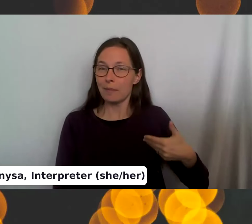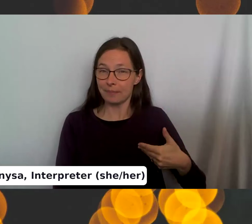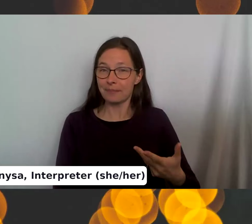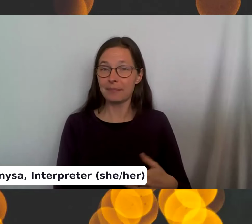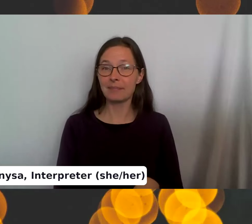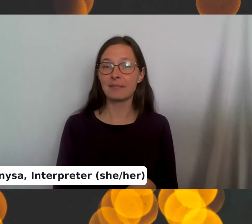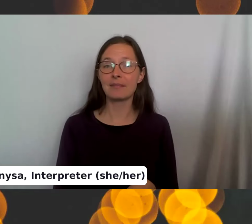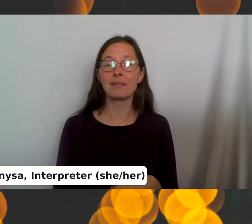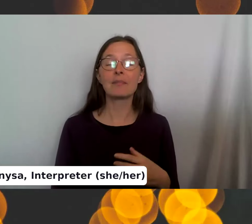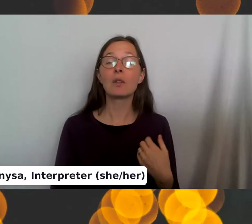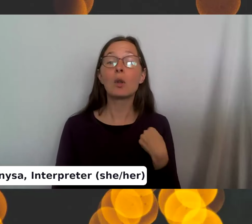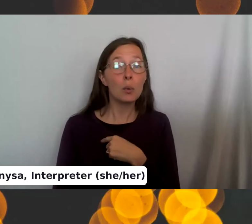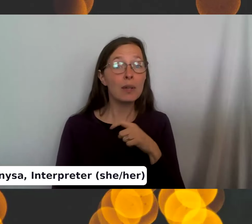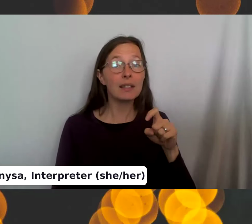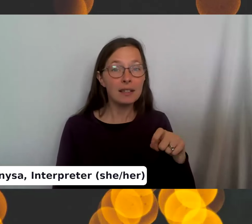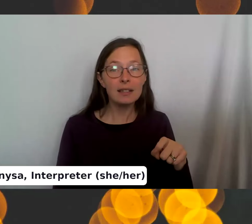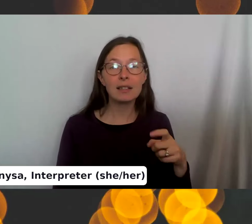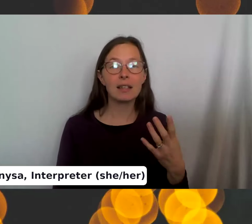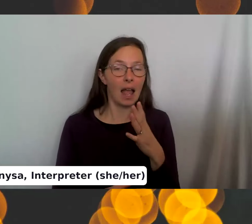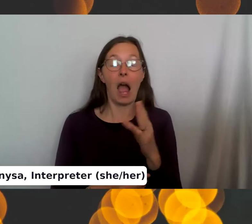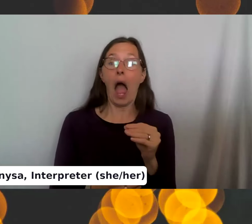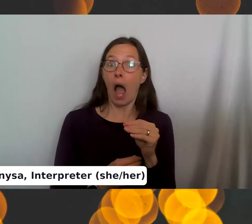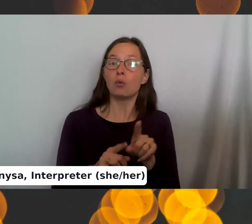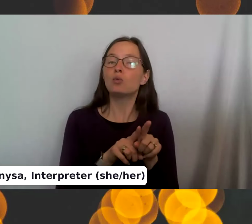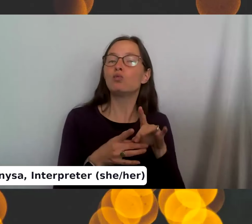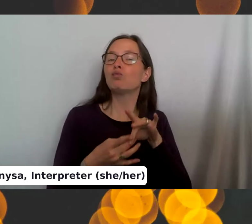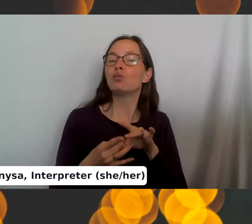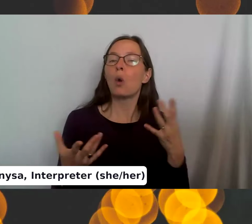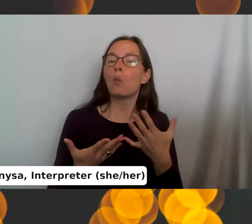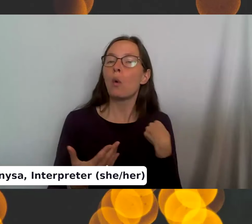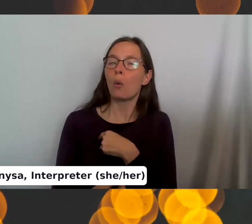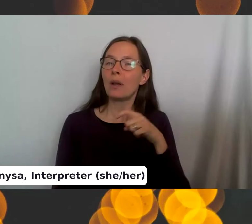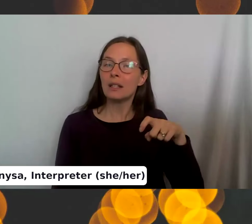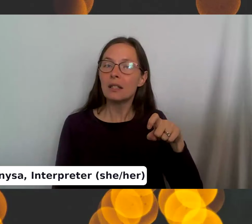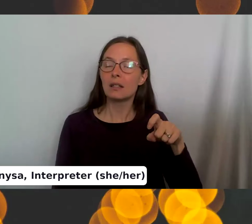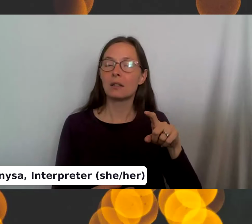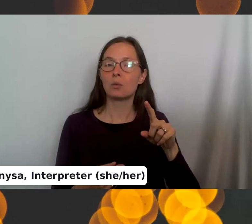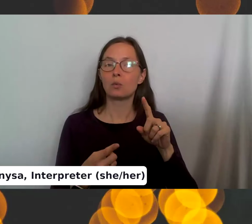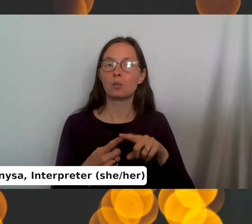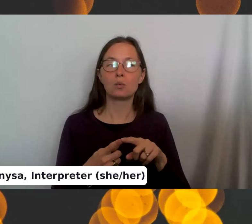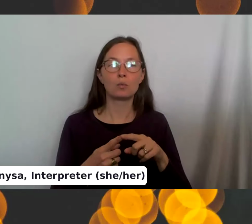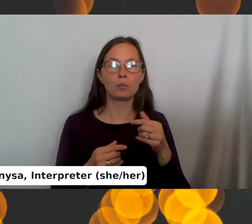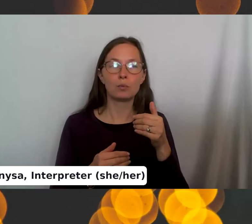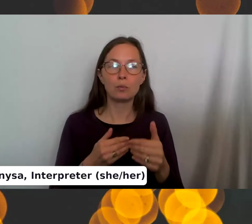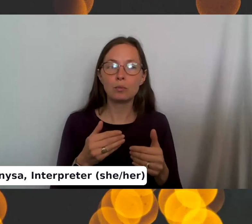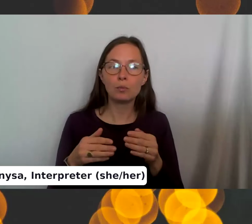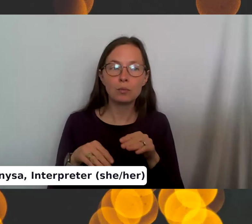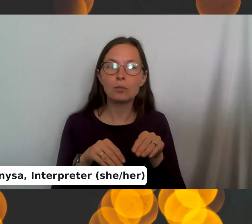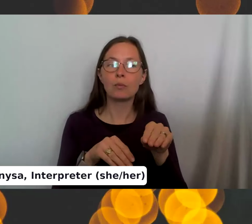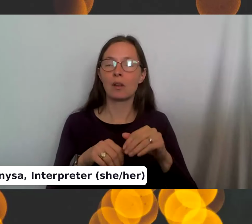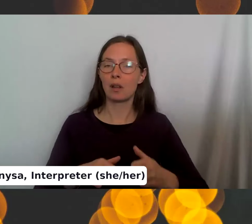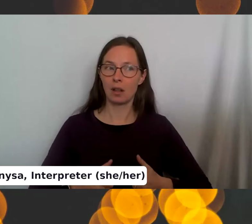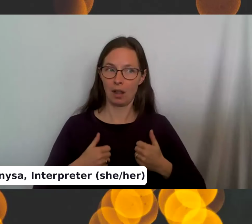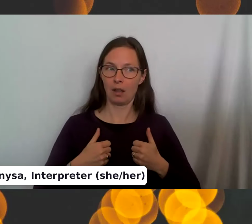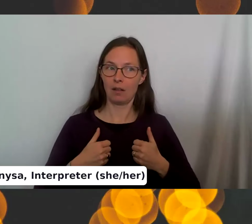and what we need in order to move through our lives in a conscious,